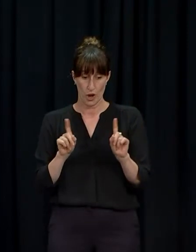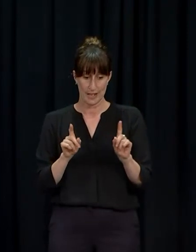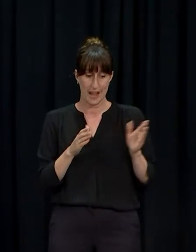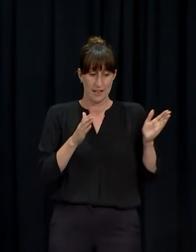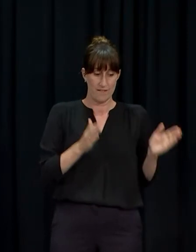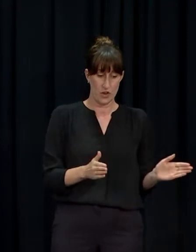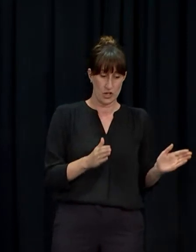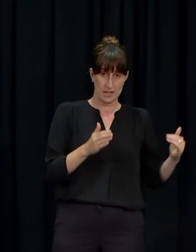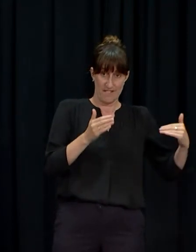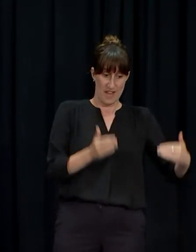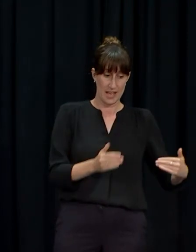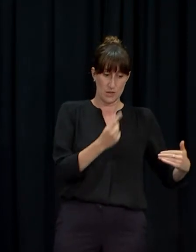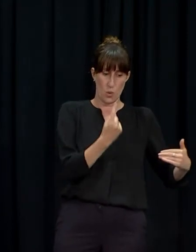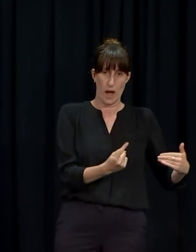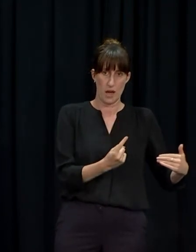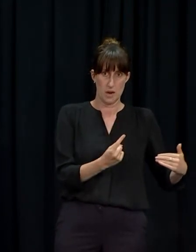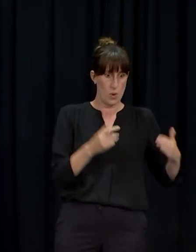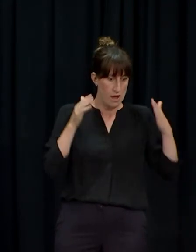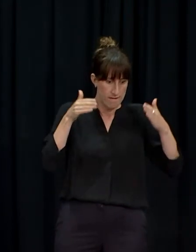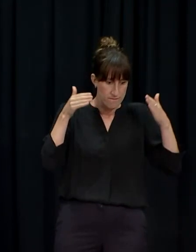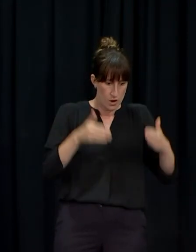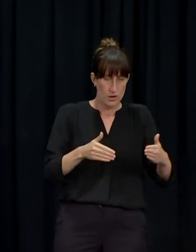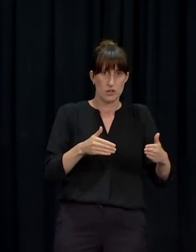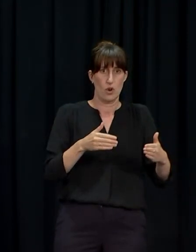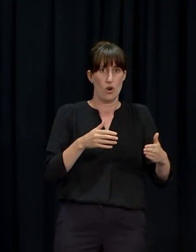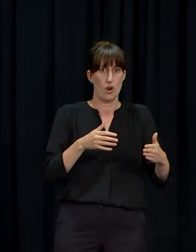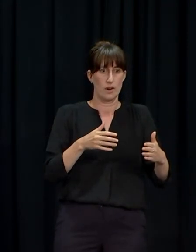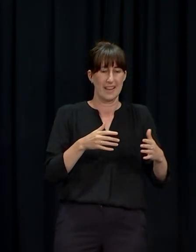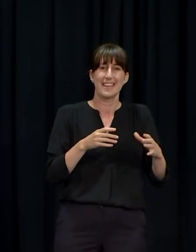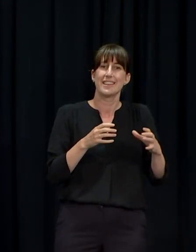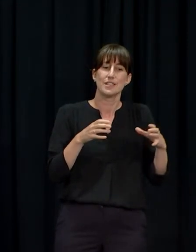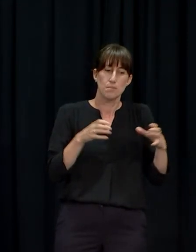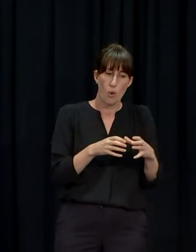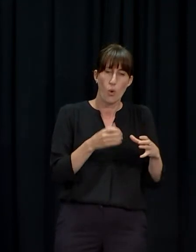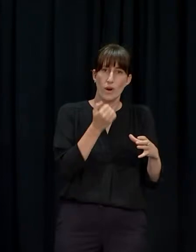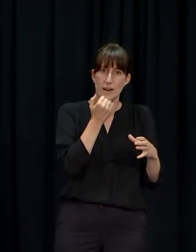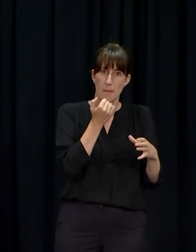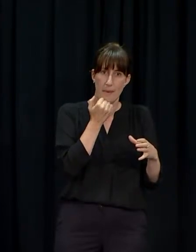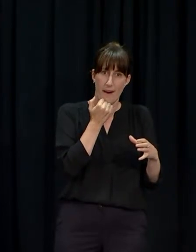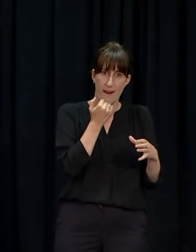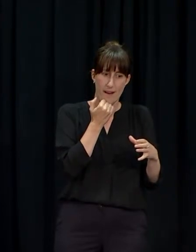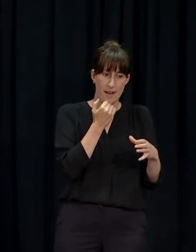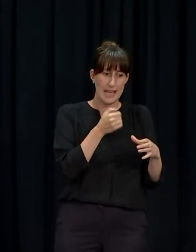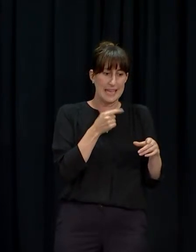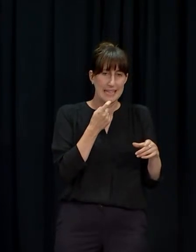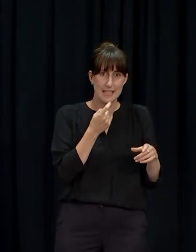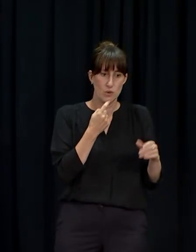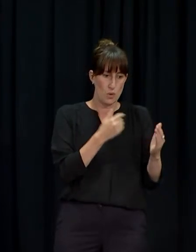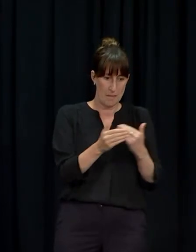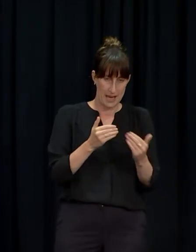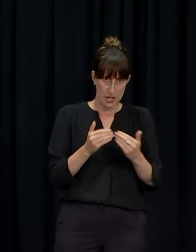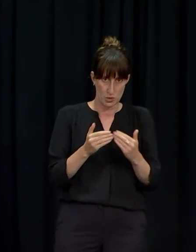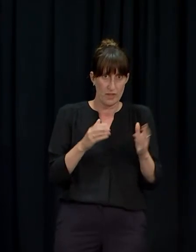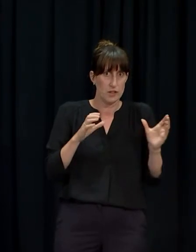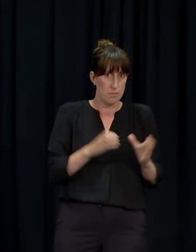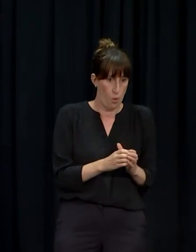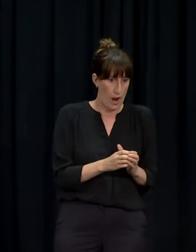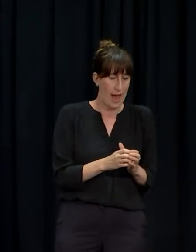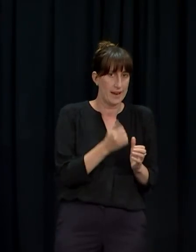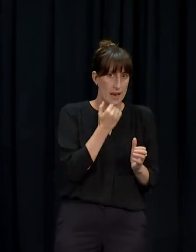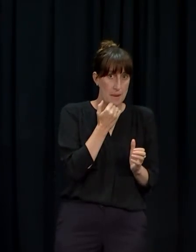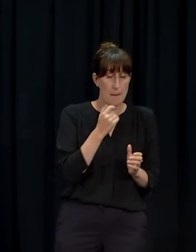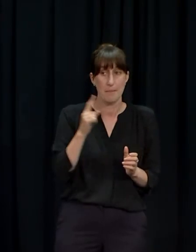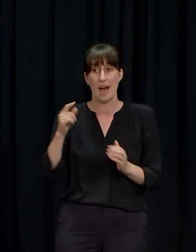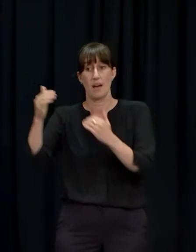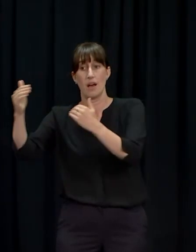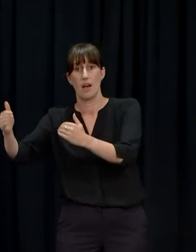our management of risk while the number of cases are small, but that response can't be sustained when the number of cases are larger. And